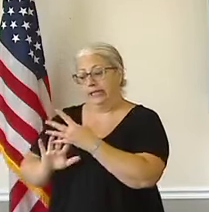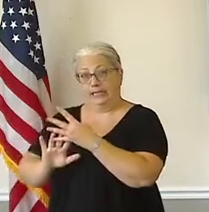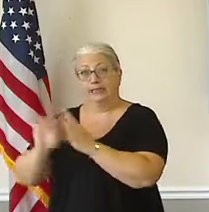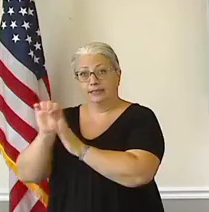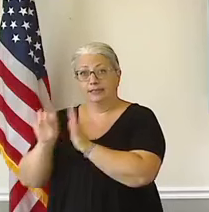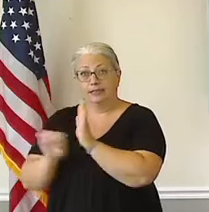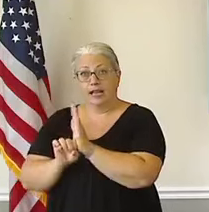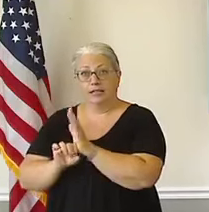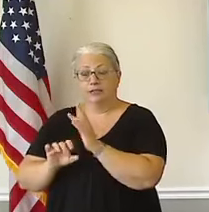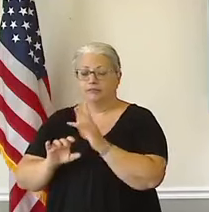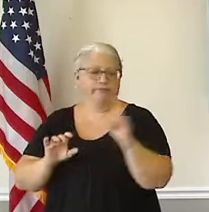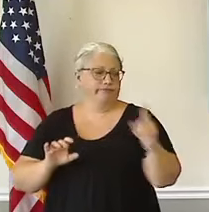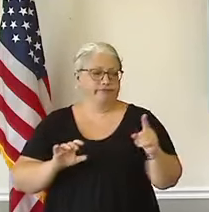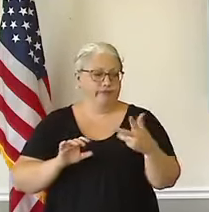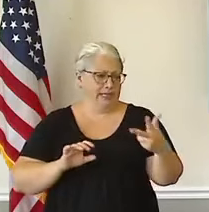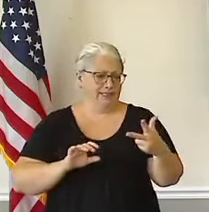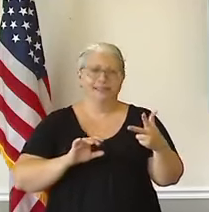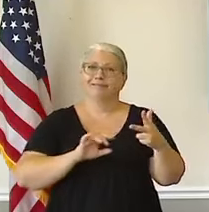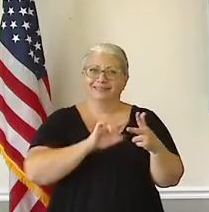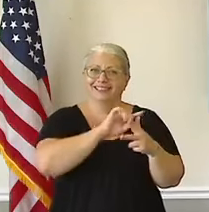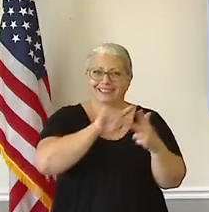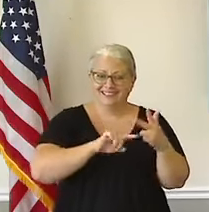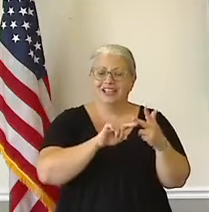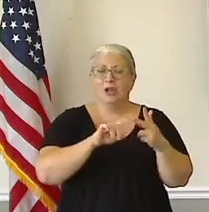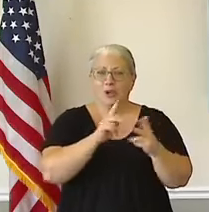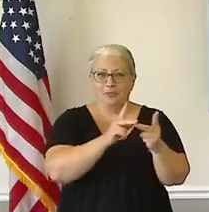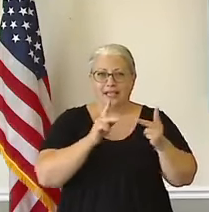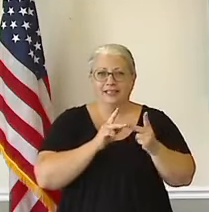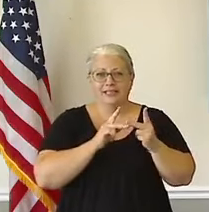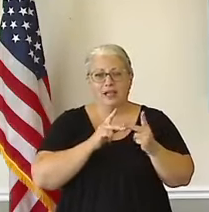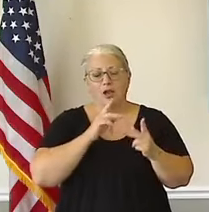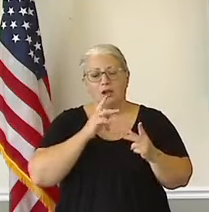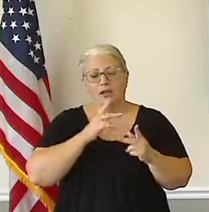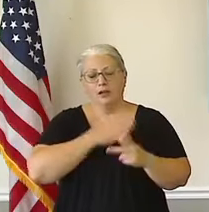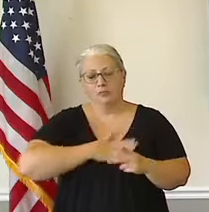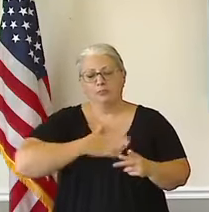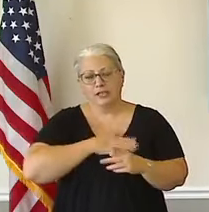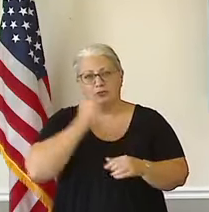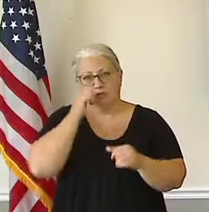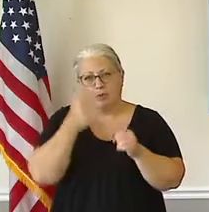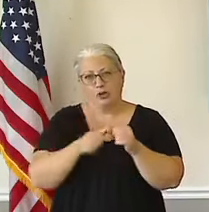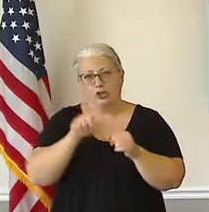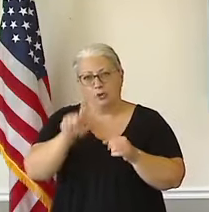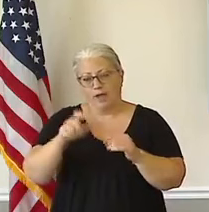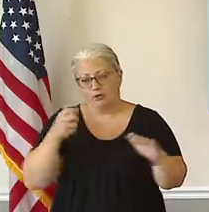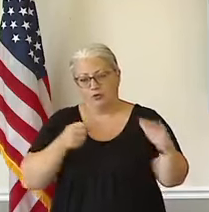to you, be especially sensitive if you are sending kids to school. Just keep that in mind.